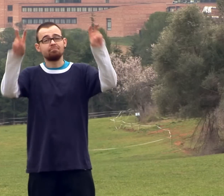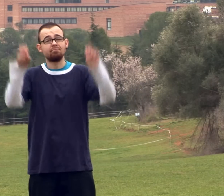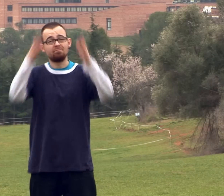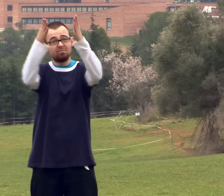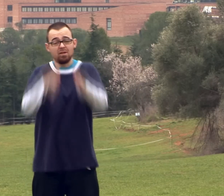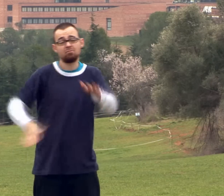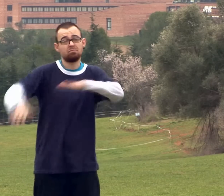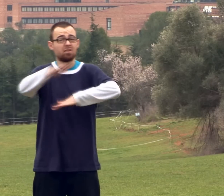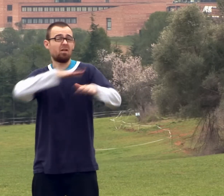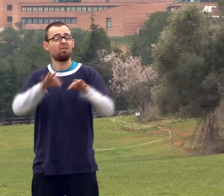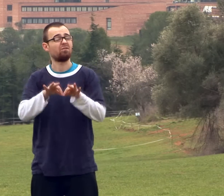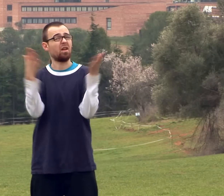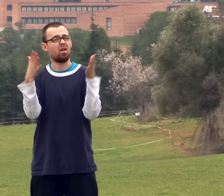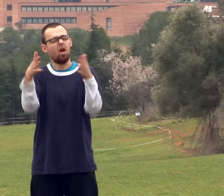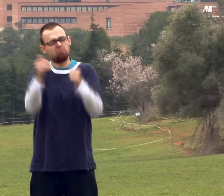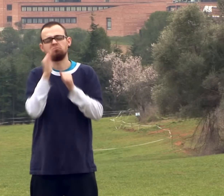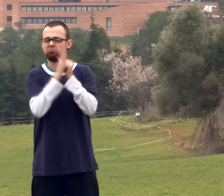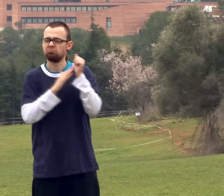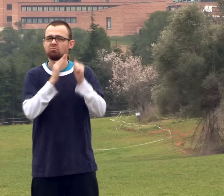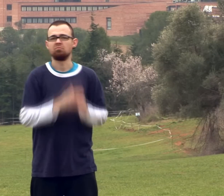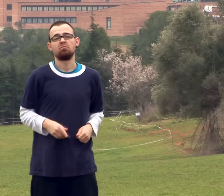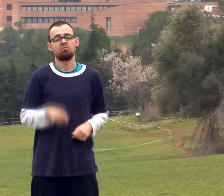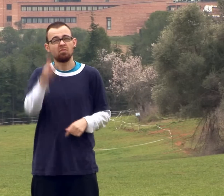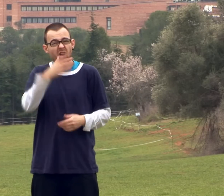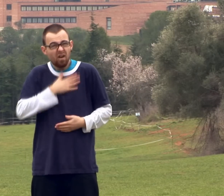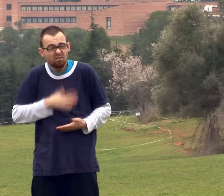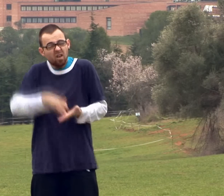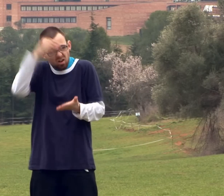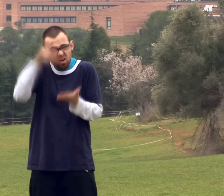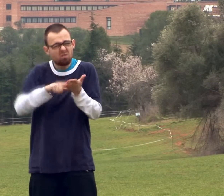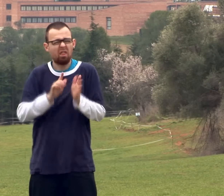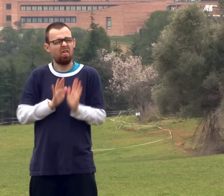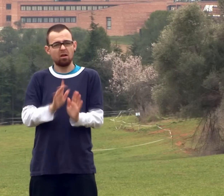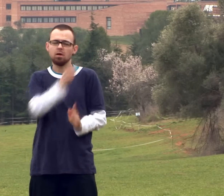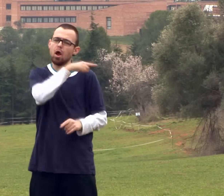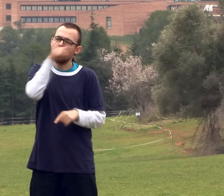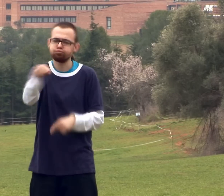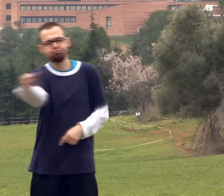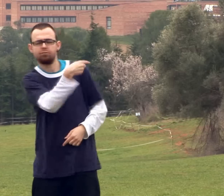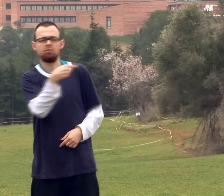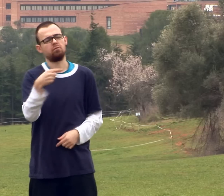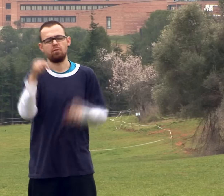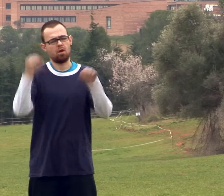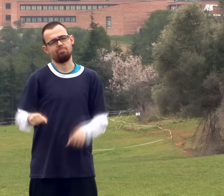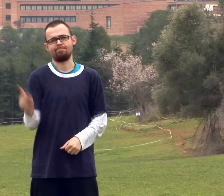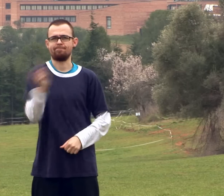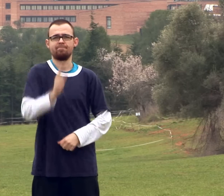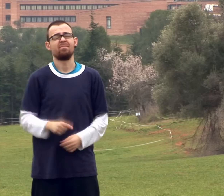9. Preserve your space of freedom. No one can take your language from you if you don't want them to. Languages are